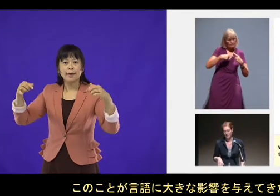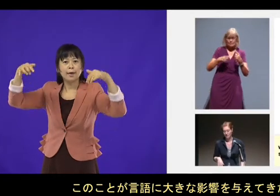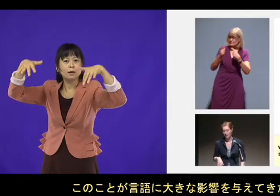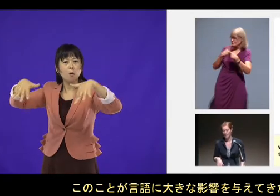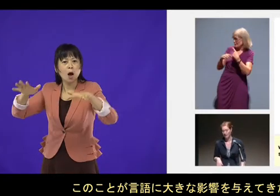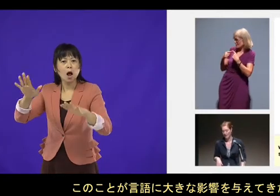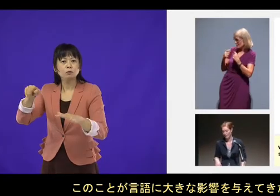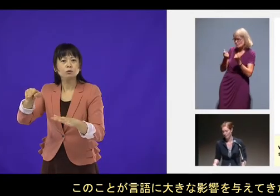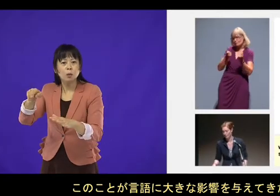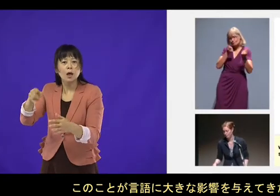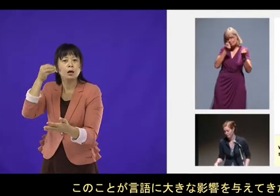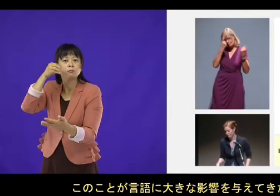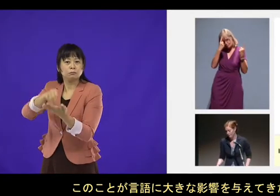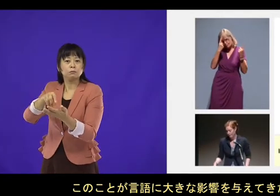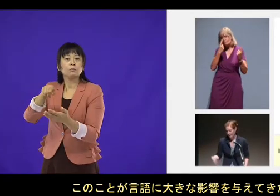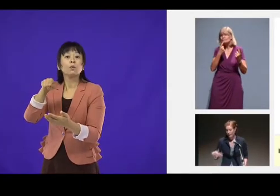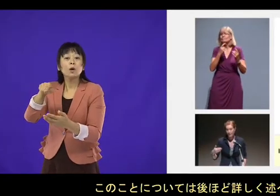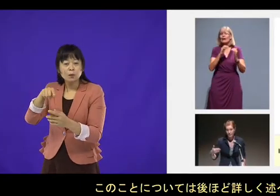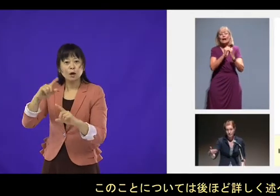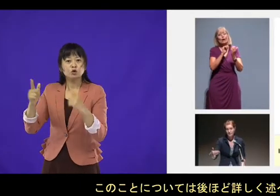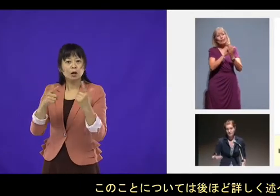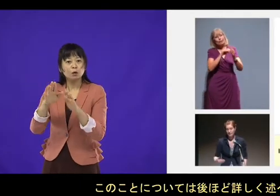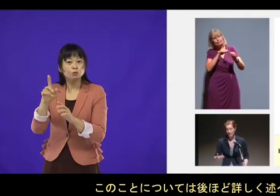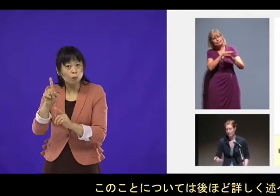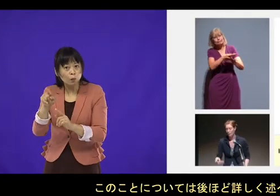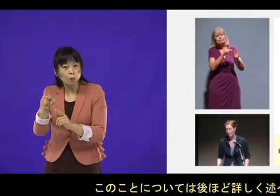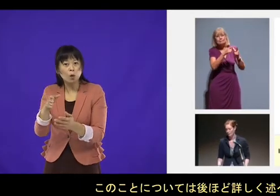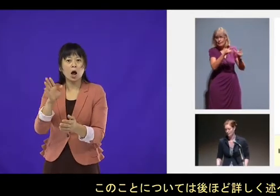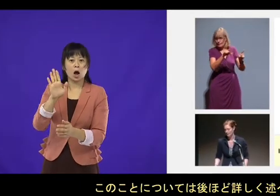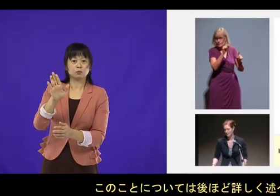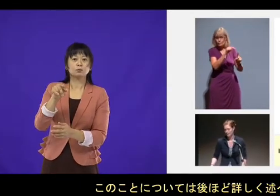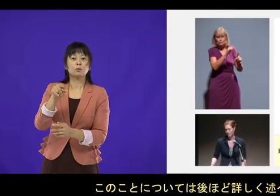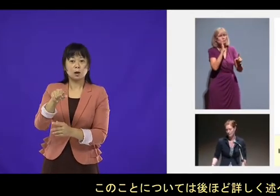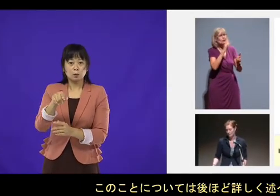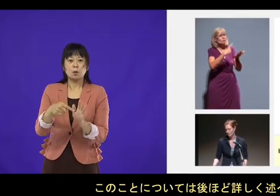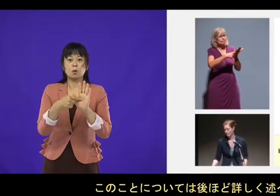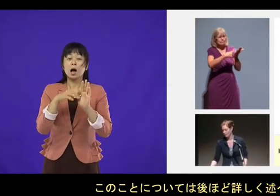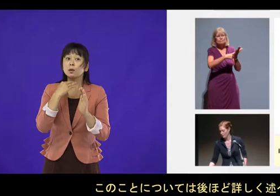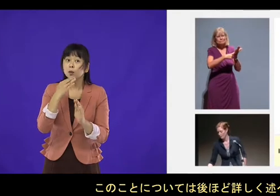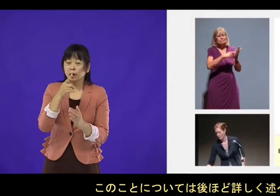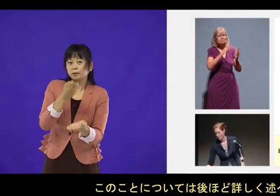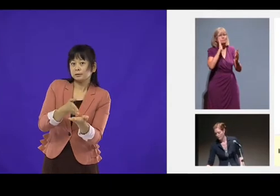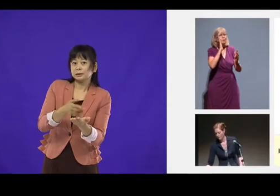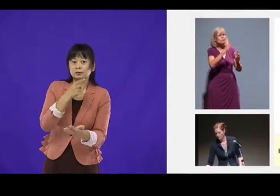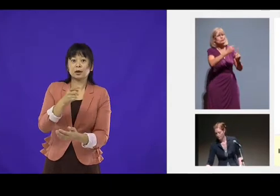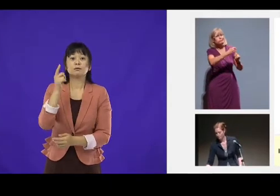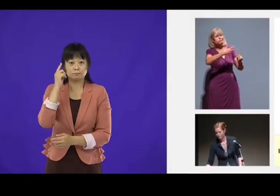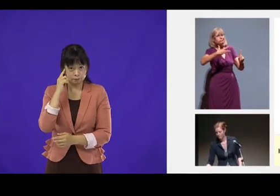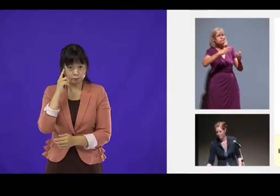impacted on the language. And I'll be telling more about this later on.